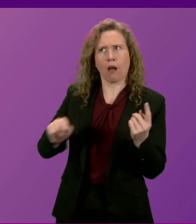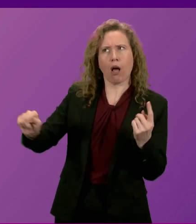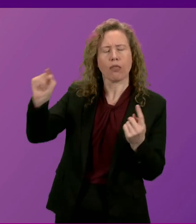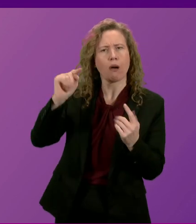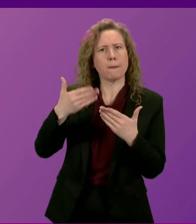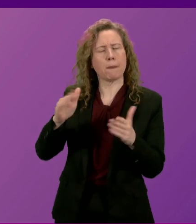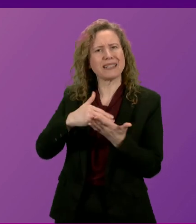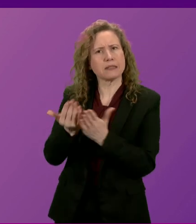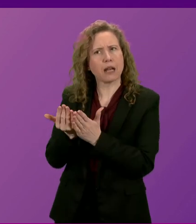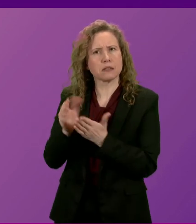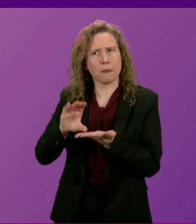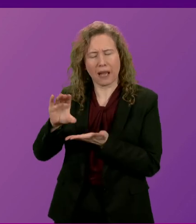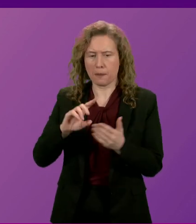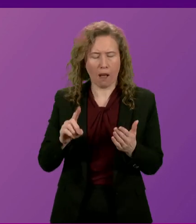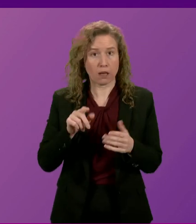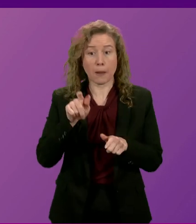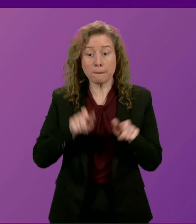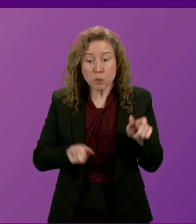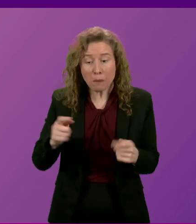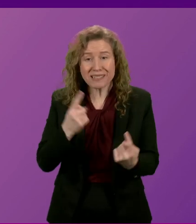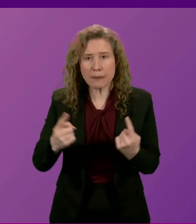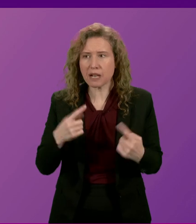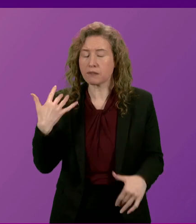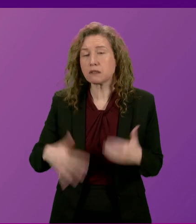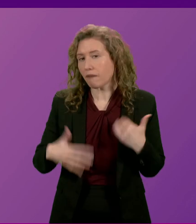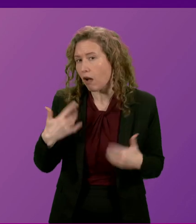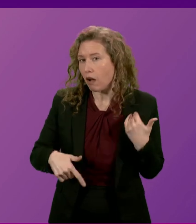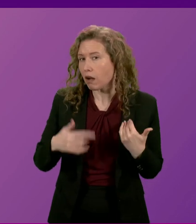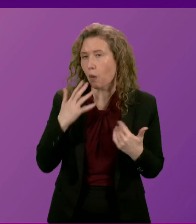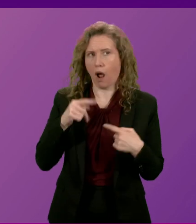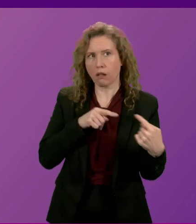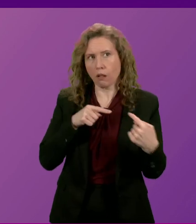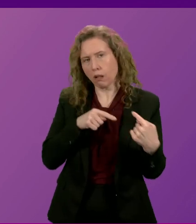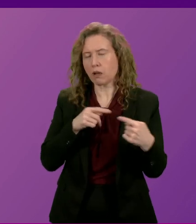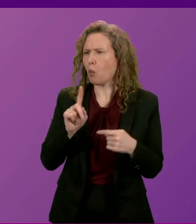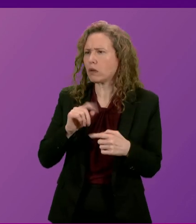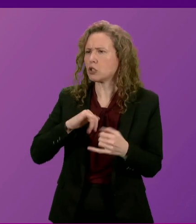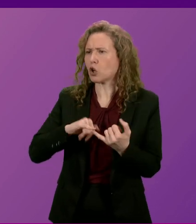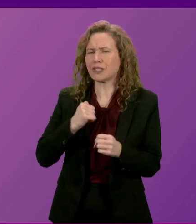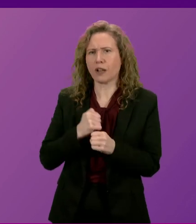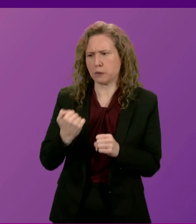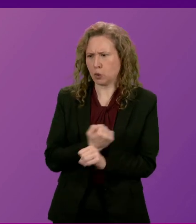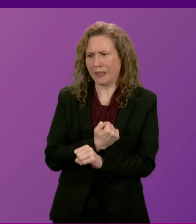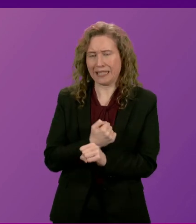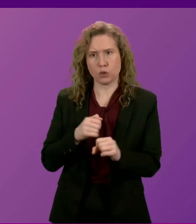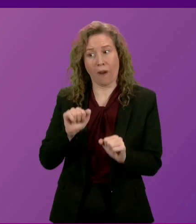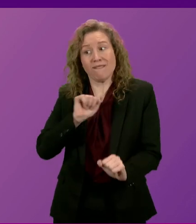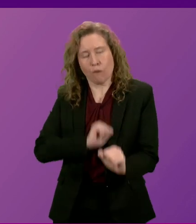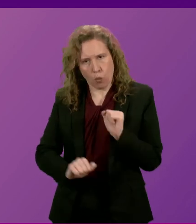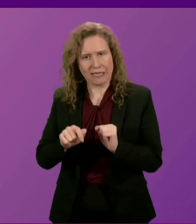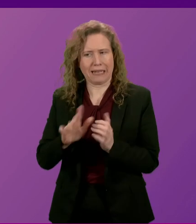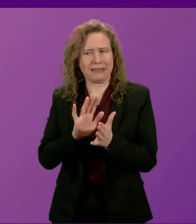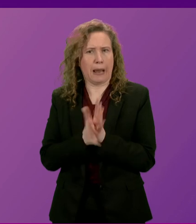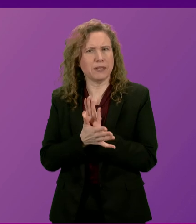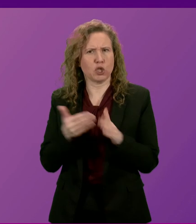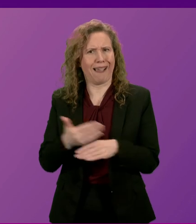awarded, but school pupils are caught in the crossfire. So what is the Scottish Government doing to try and avoid this damaging action from proceeding?